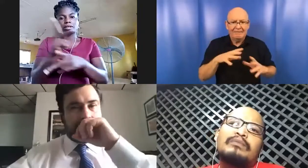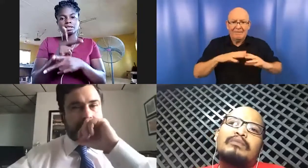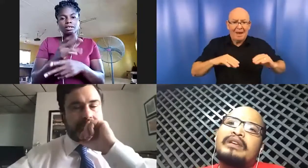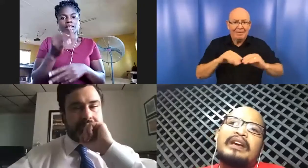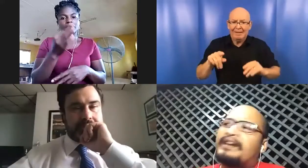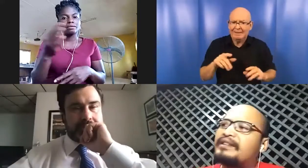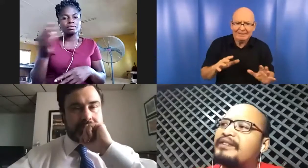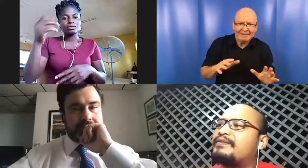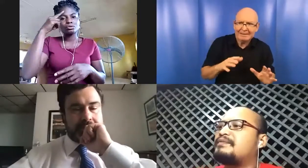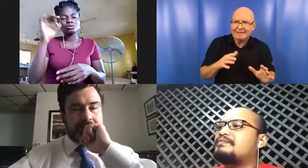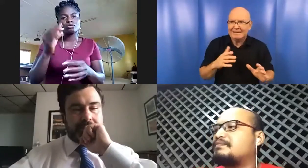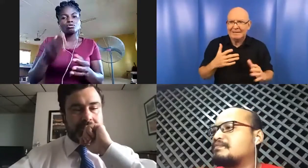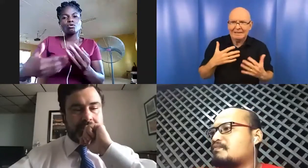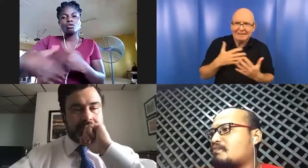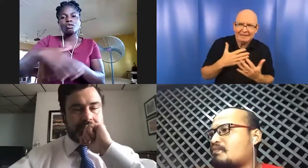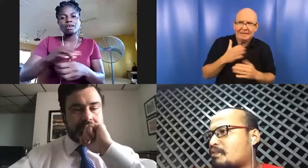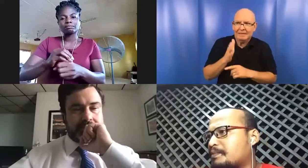not be effective.